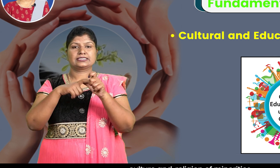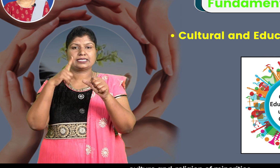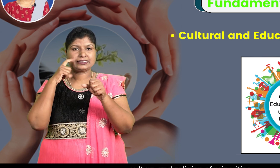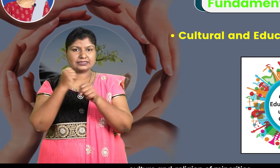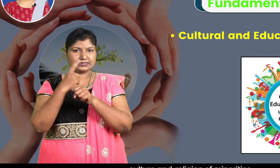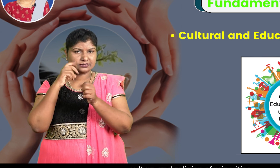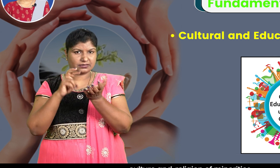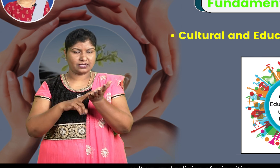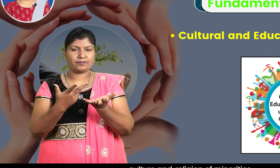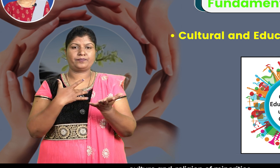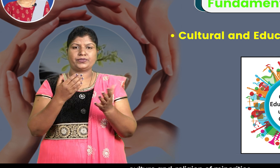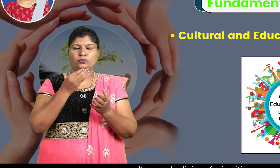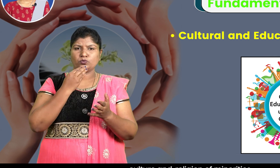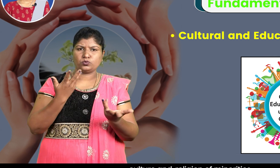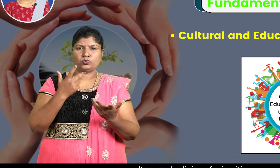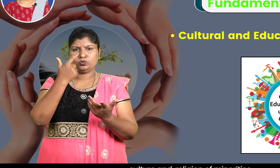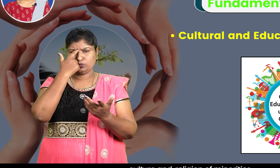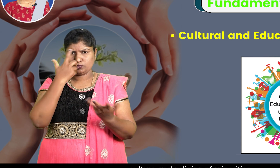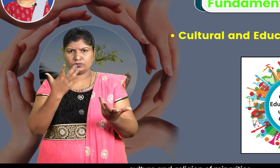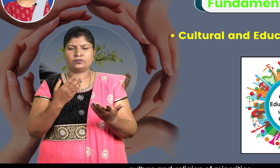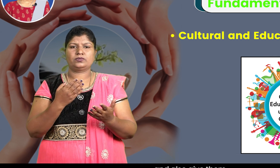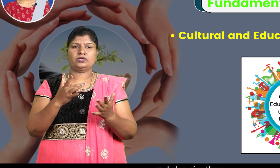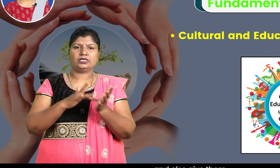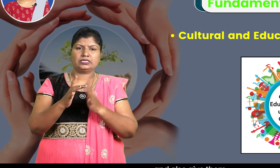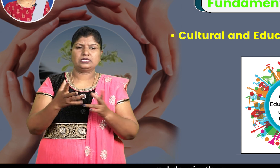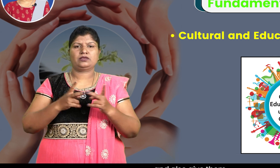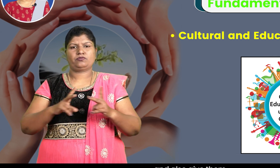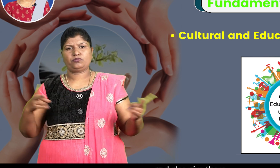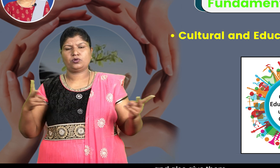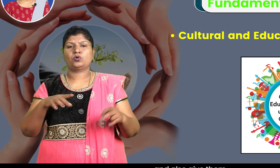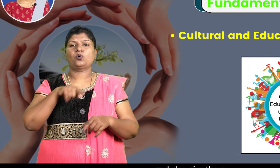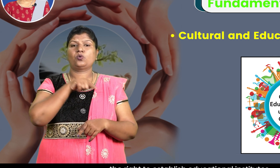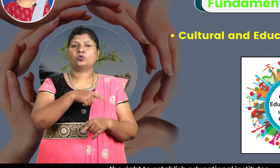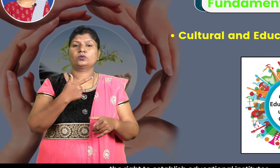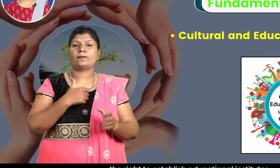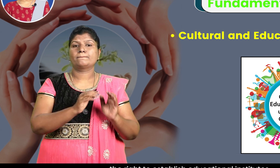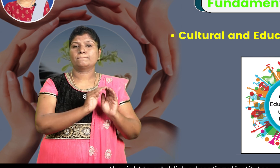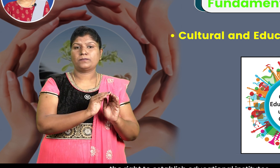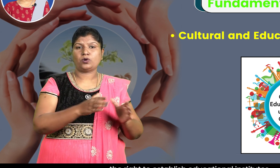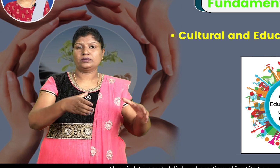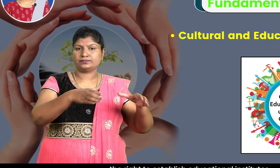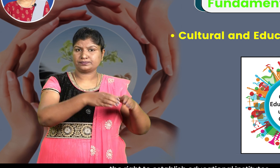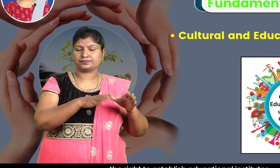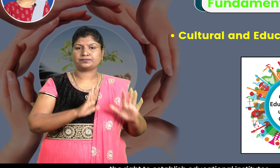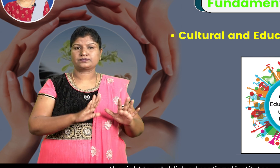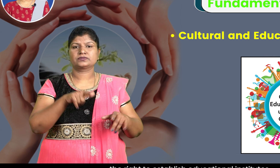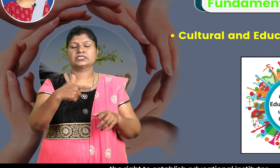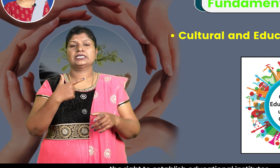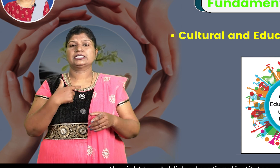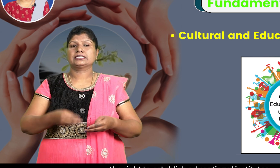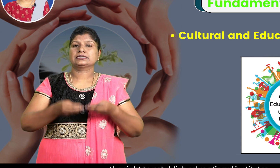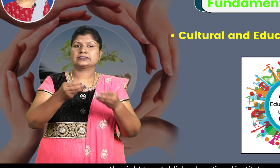minorities and also give them the right to establish